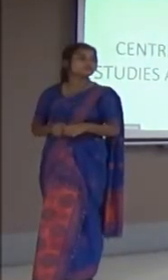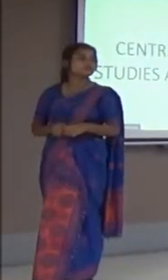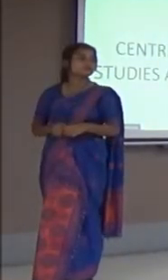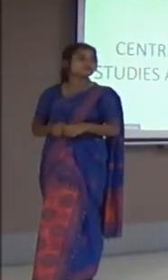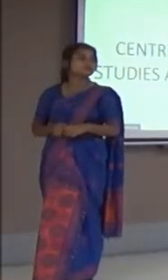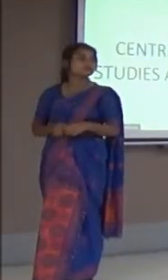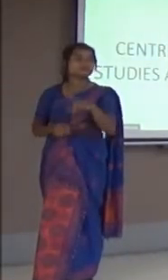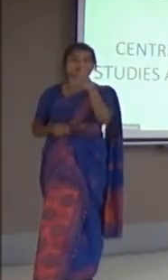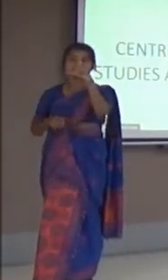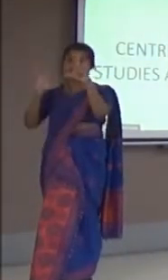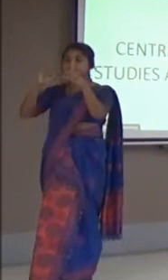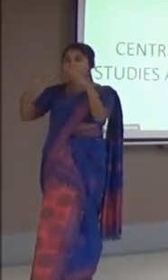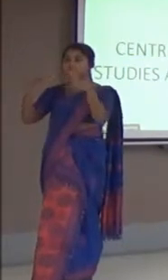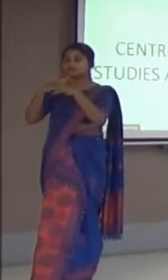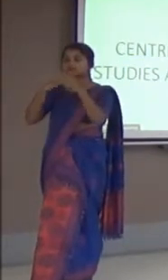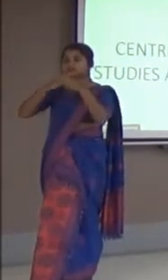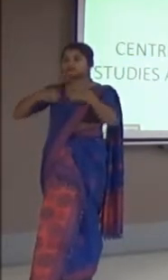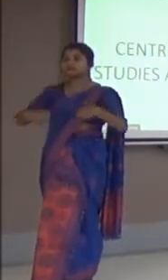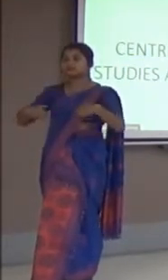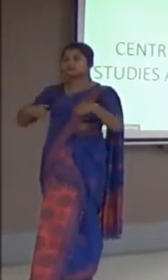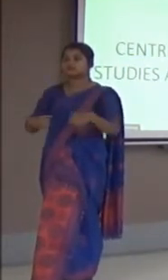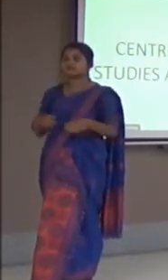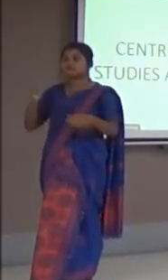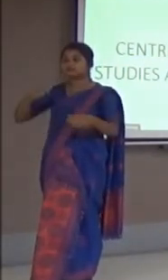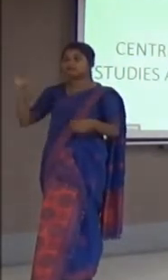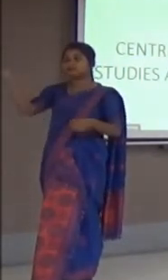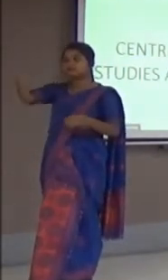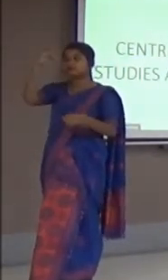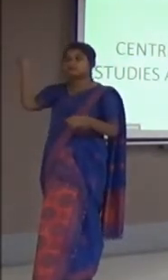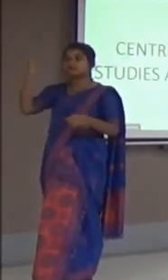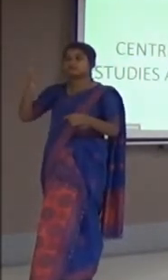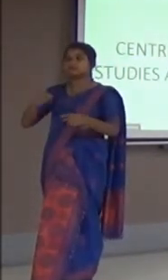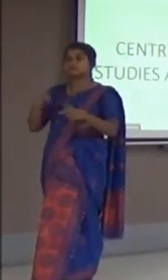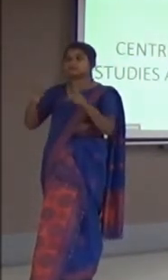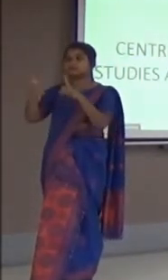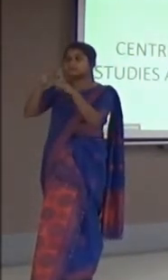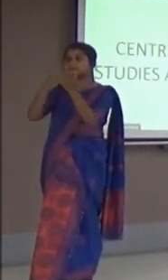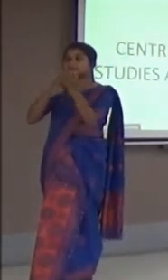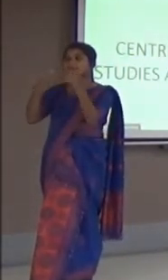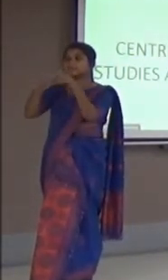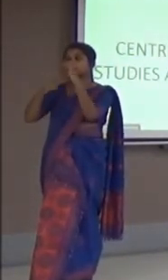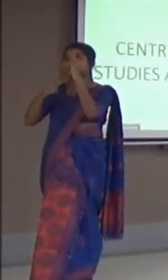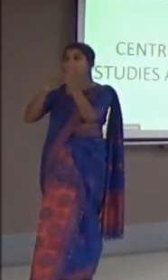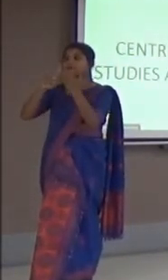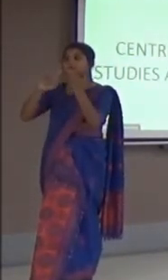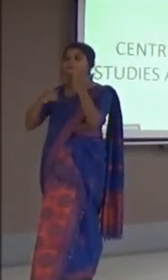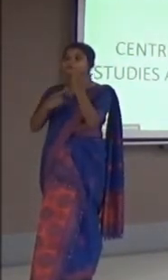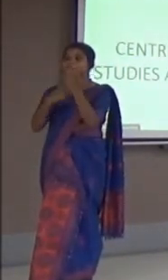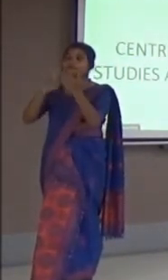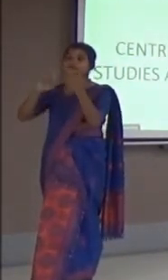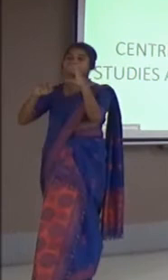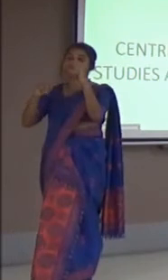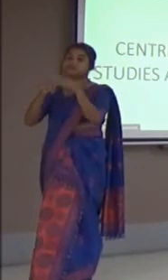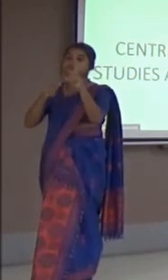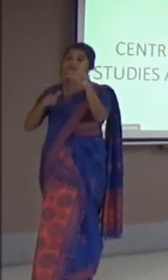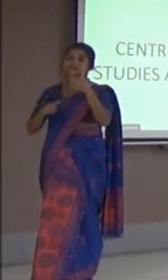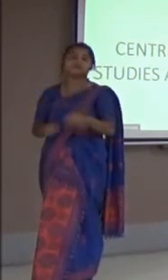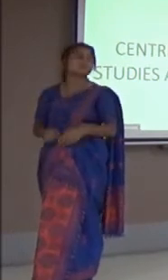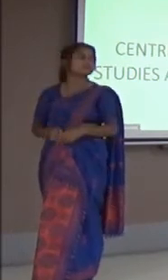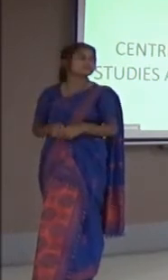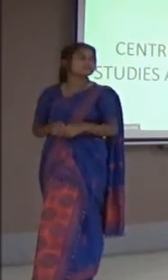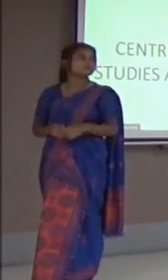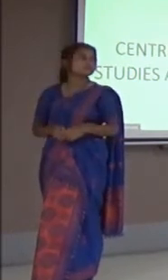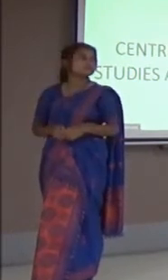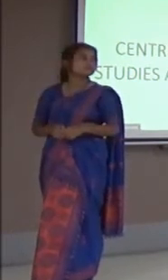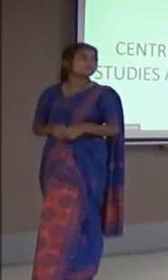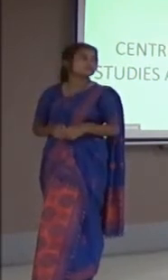law culture, but also a social, practical, reality, experiential type of a culture of taking along with